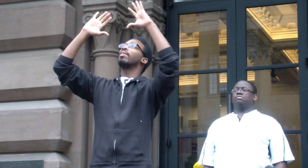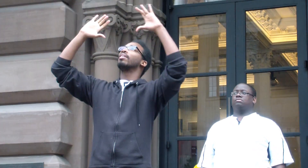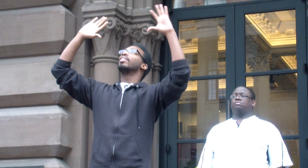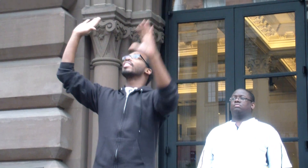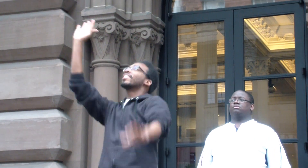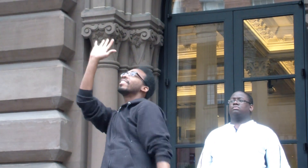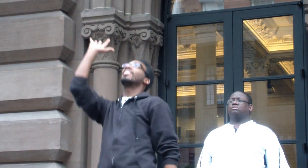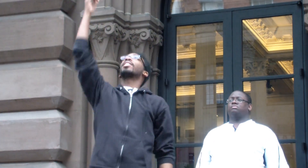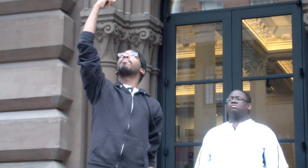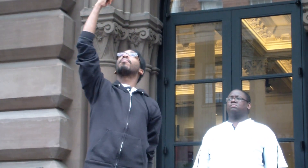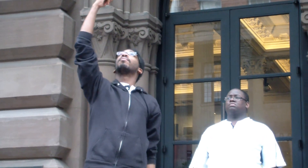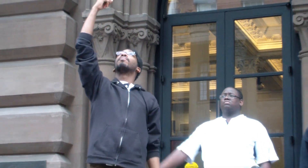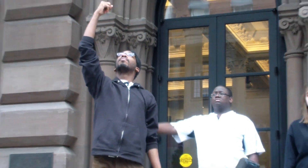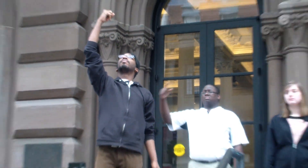Hold fast, dreams.